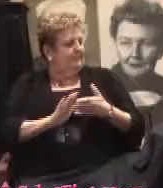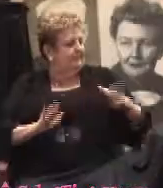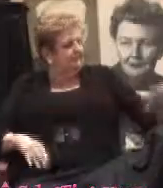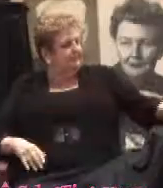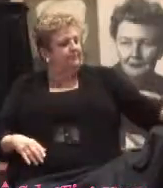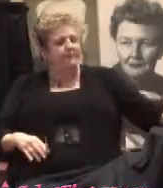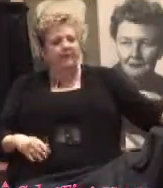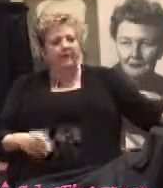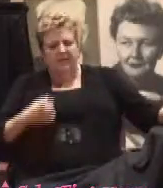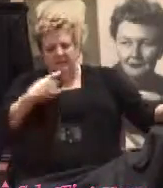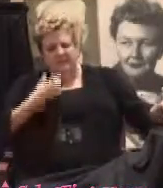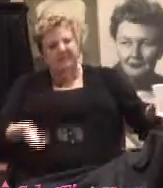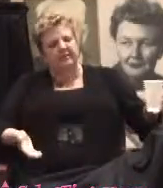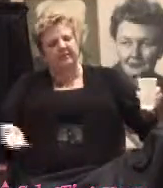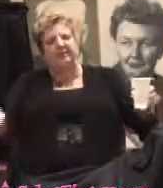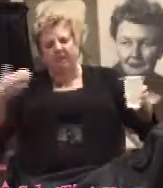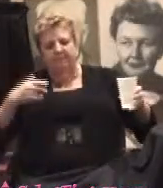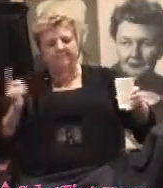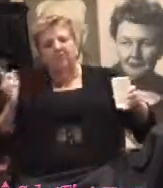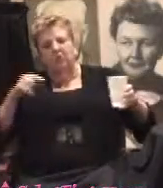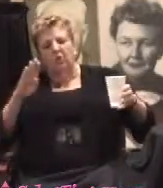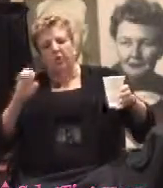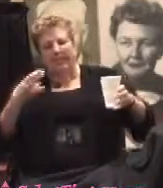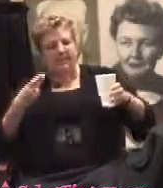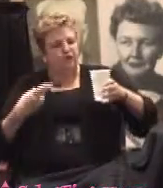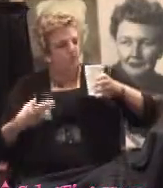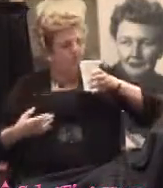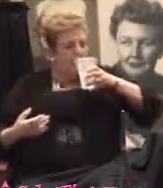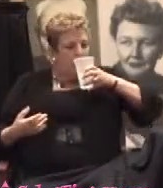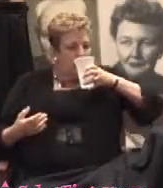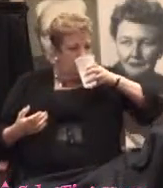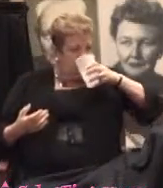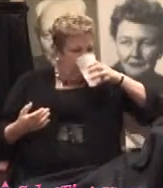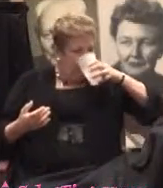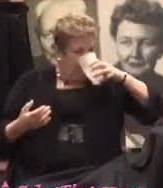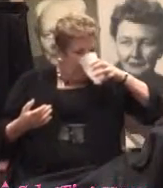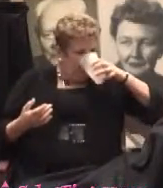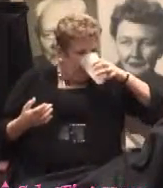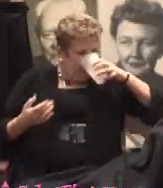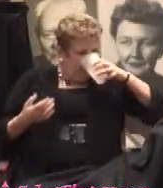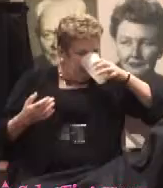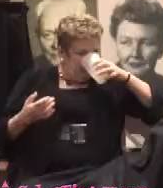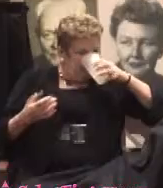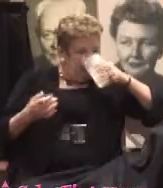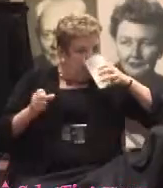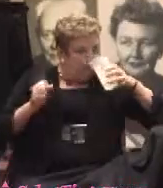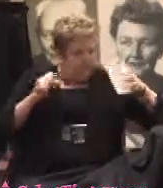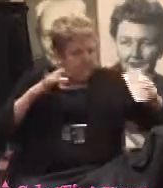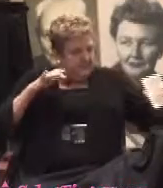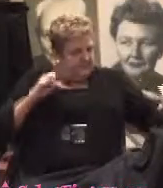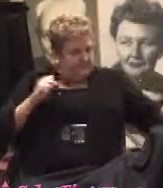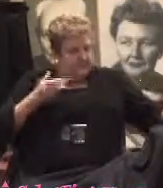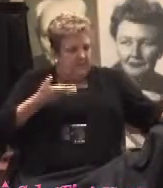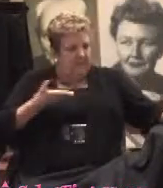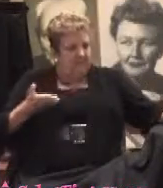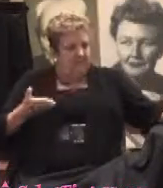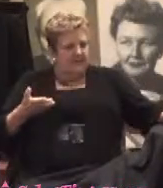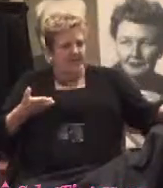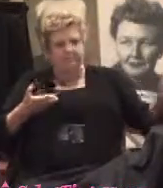And he said, let's go to the beach. And he took me down to the beach, and he did this amazing thing. He did an amazing thing. He sat on one side of this lifeguard